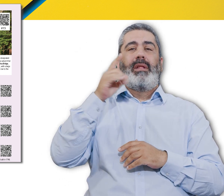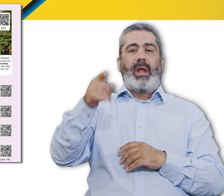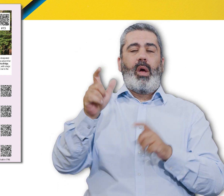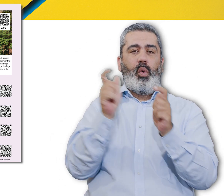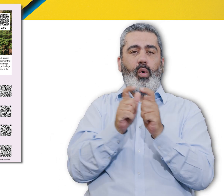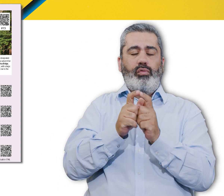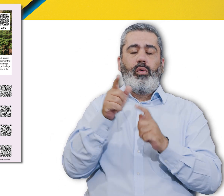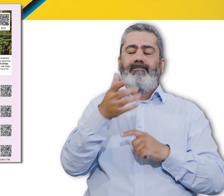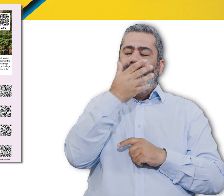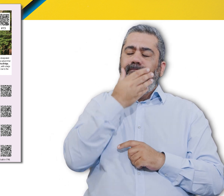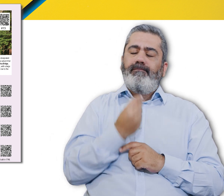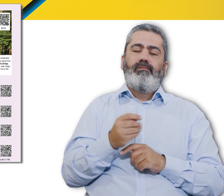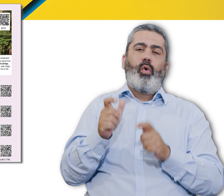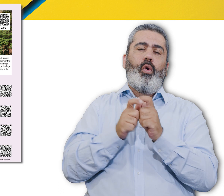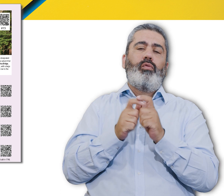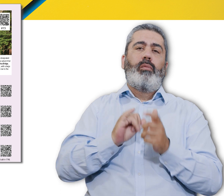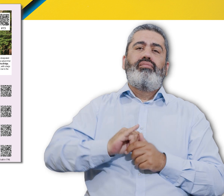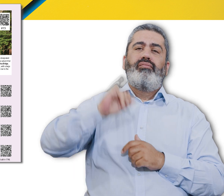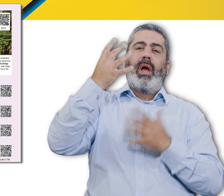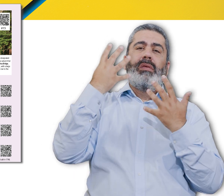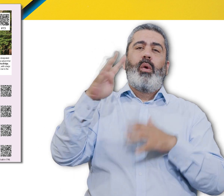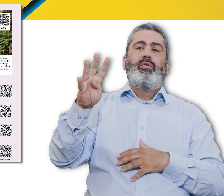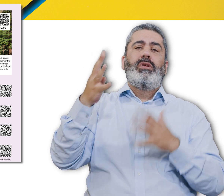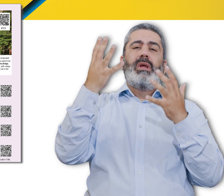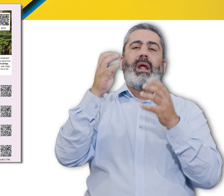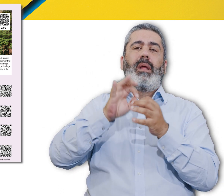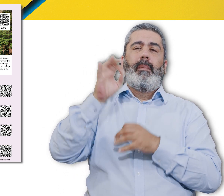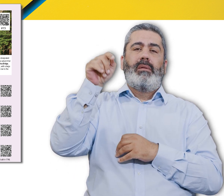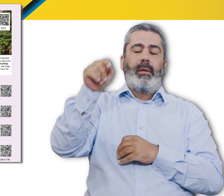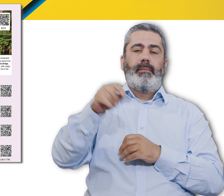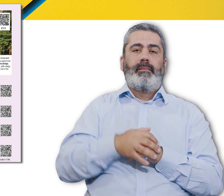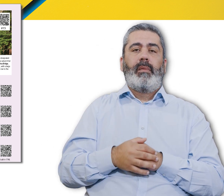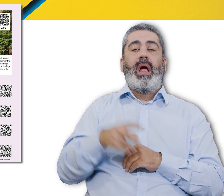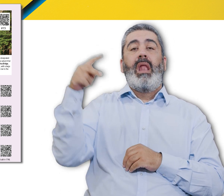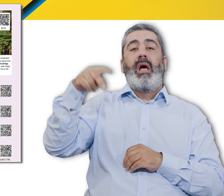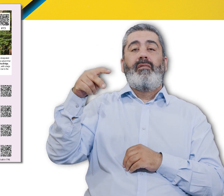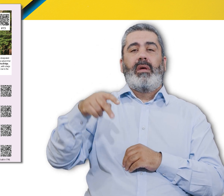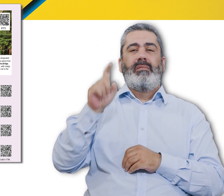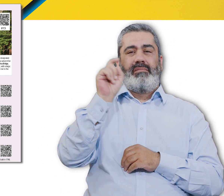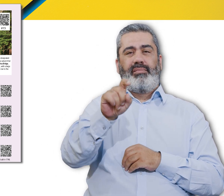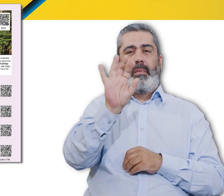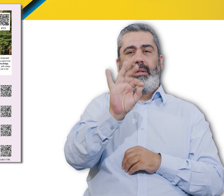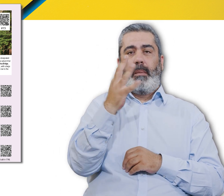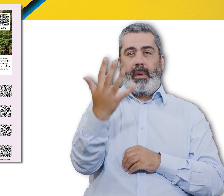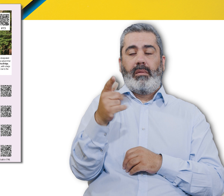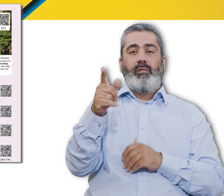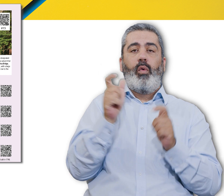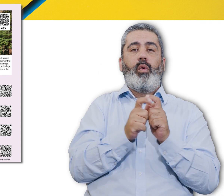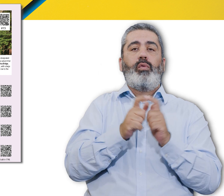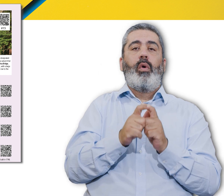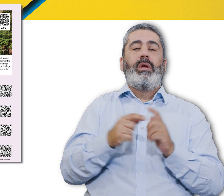is a picturesque village at an altitude of 940 m. Levdas, number 55. It is built at an altitude